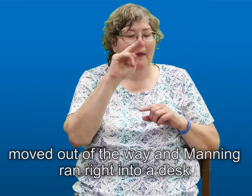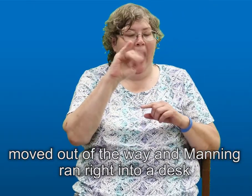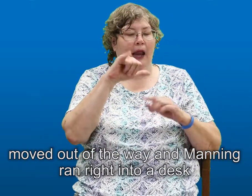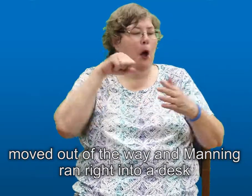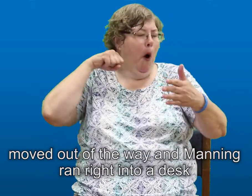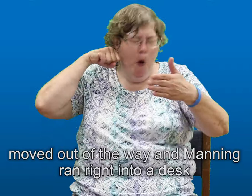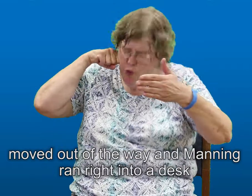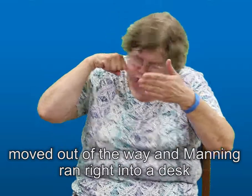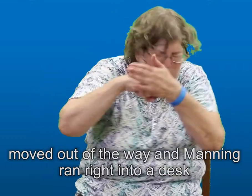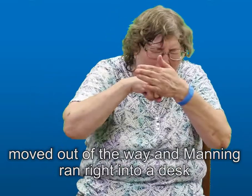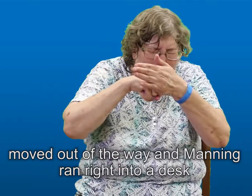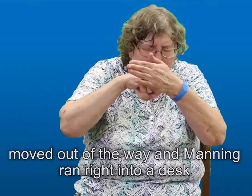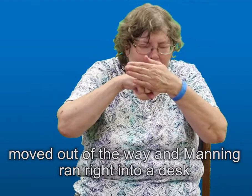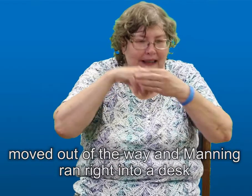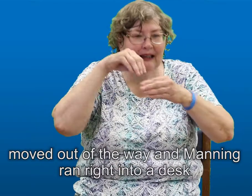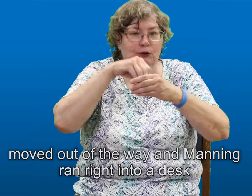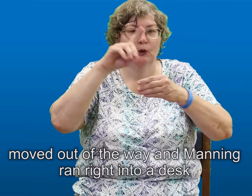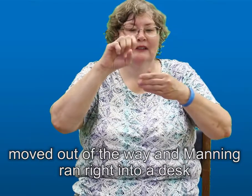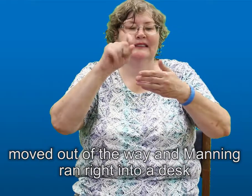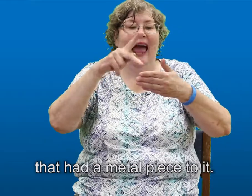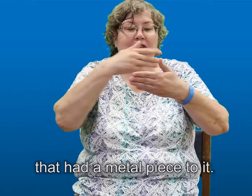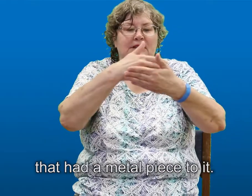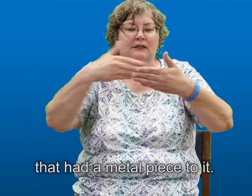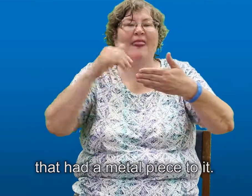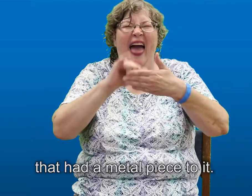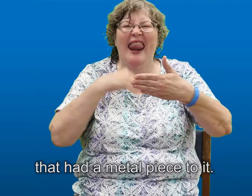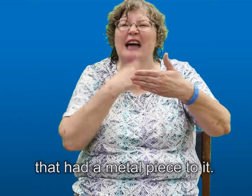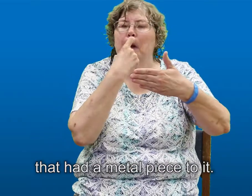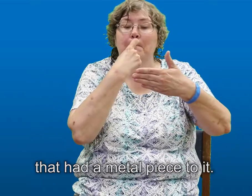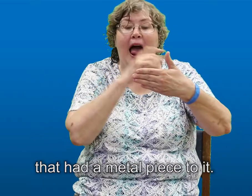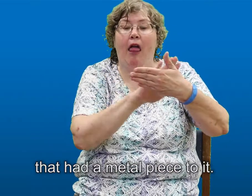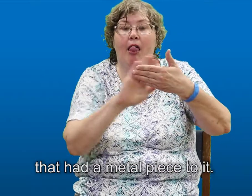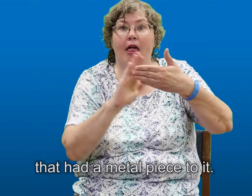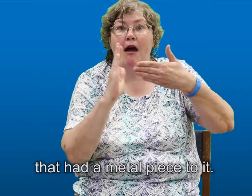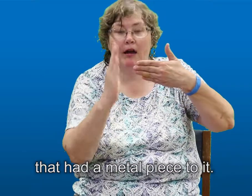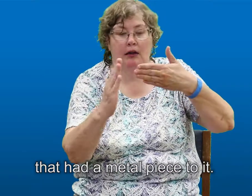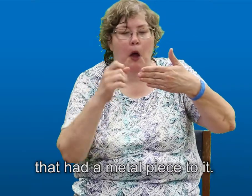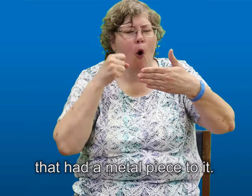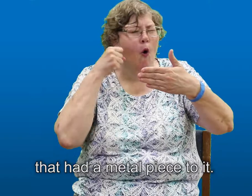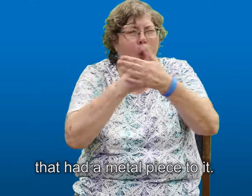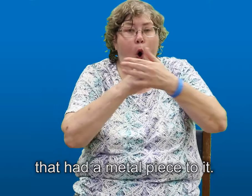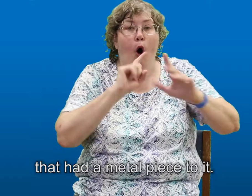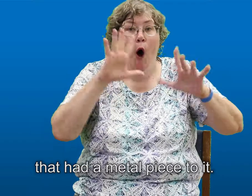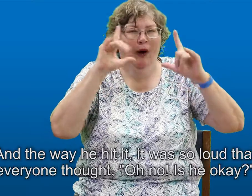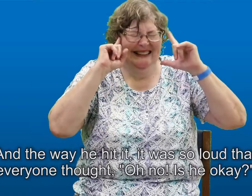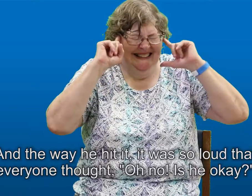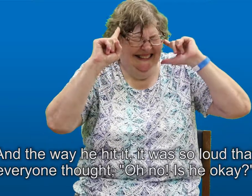that Luke Manning happened to run right into a desk that had a metal piece to it. And the way he hit